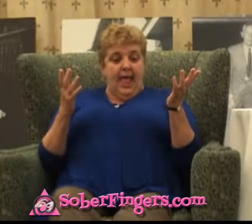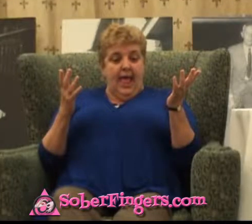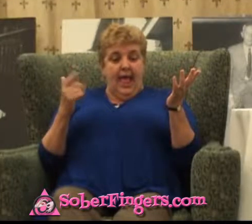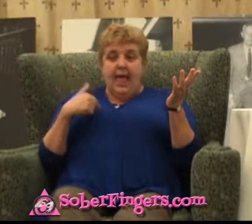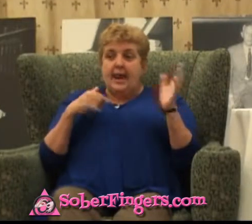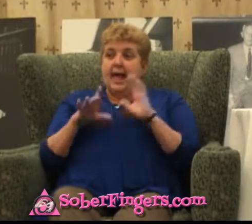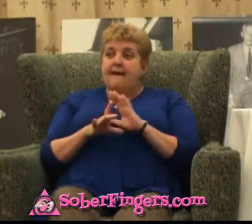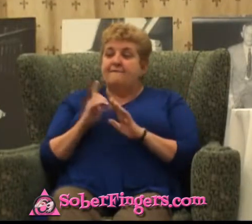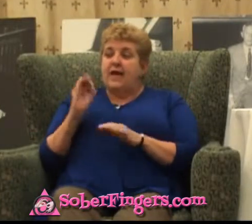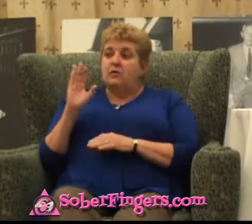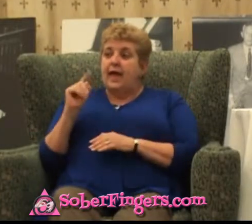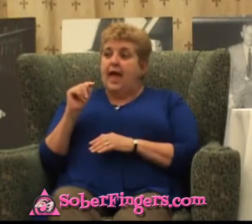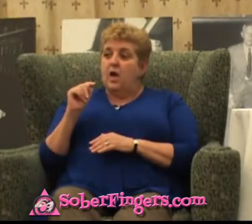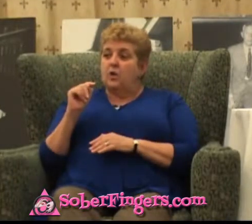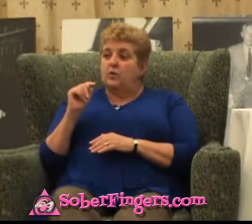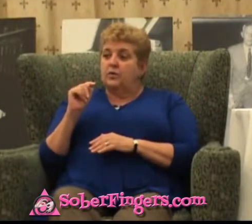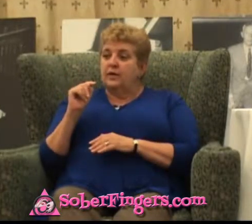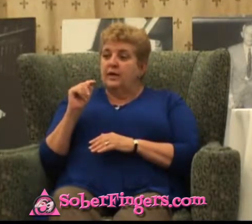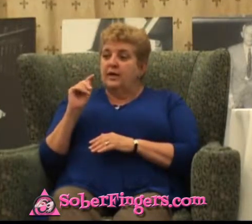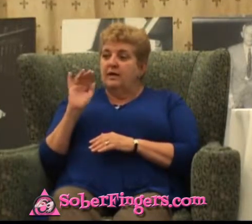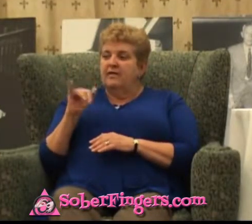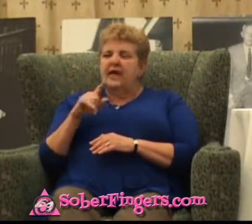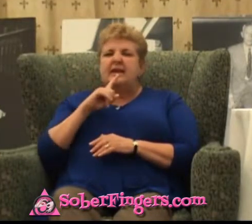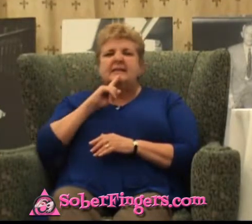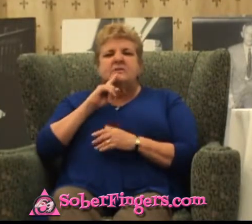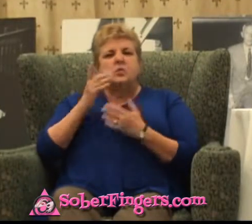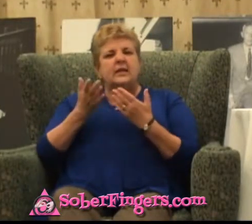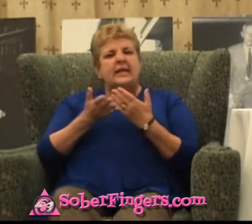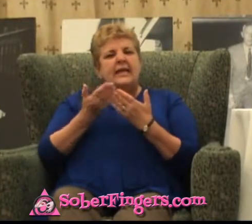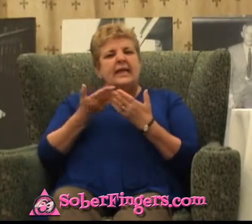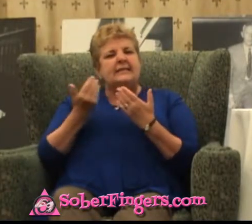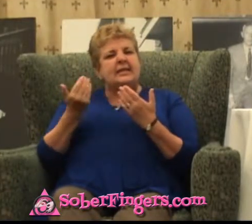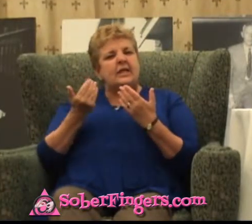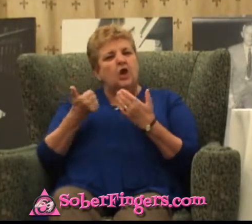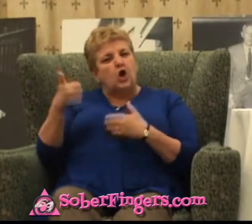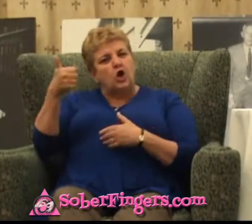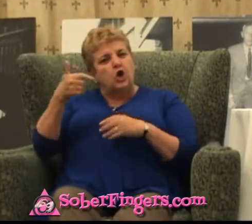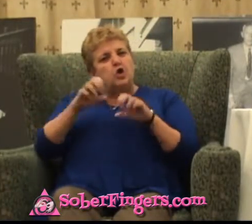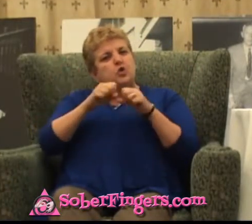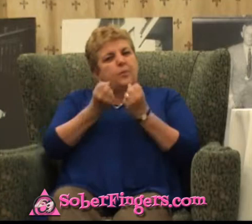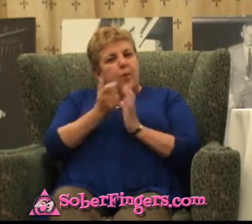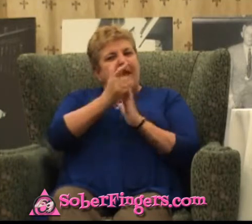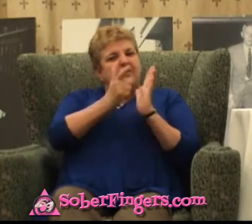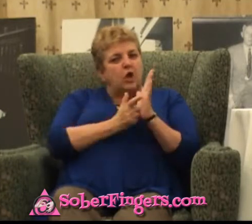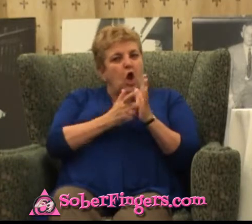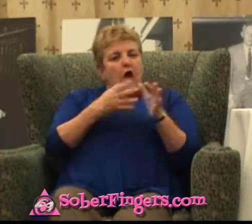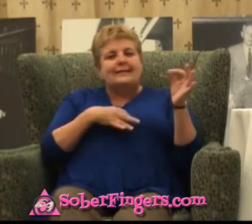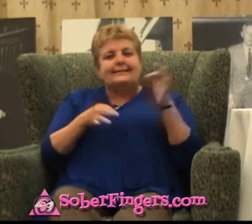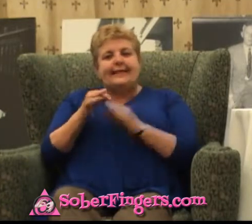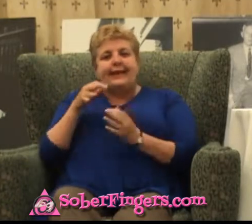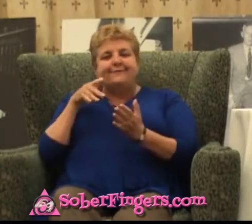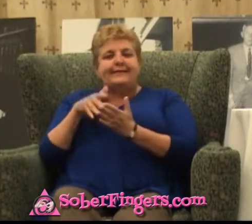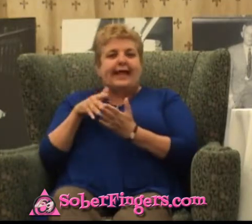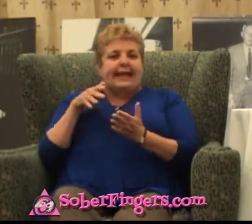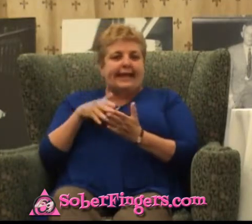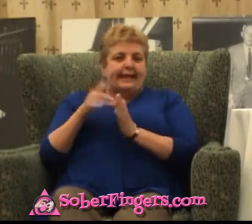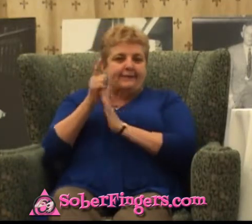very quickly that it was a whole lot easier to break the law than it was to study it. So I